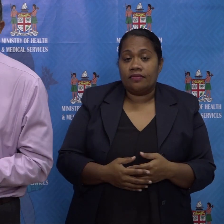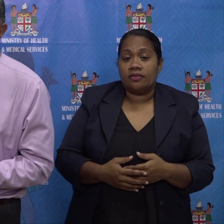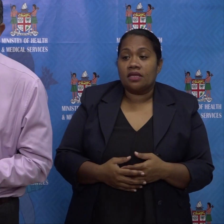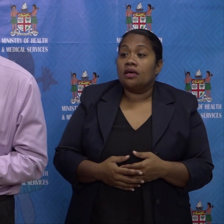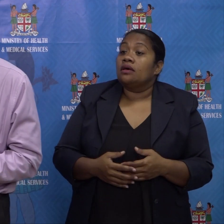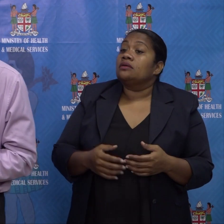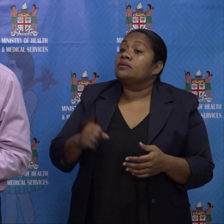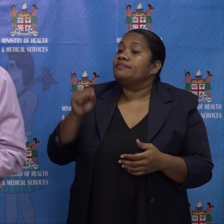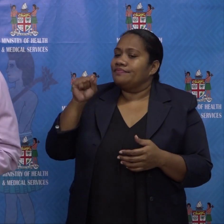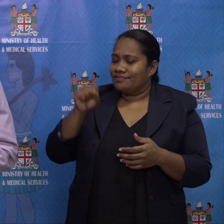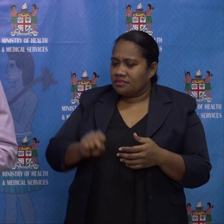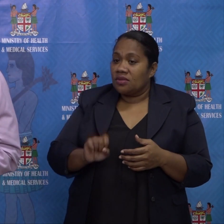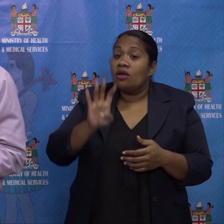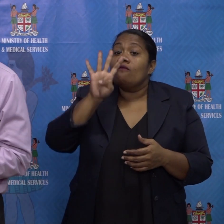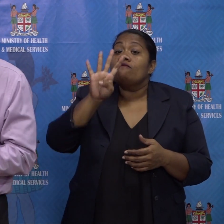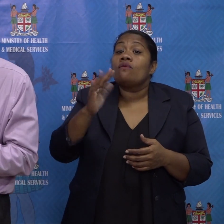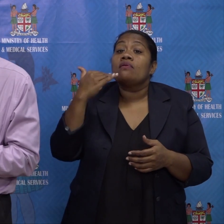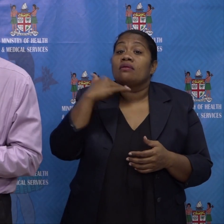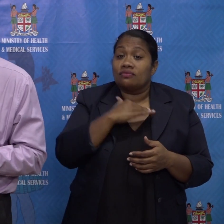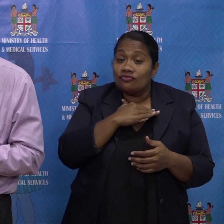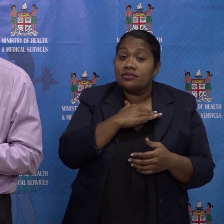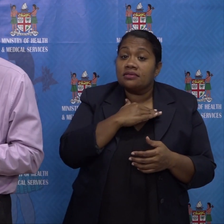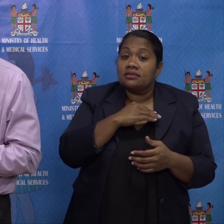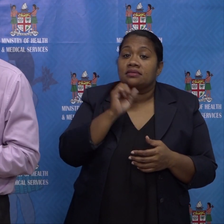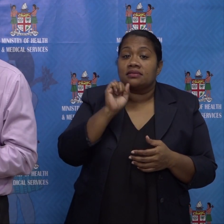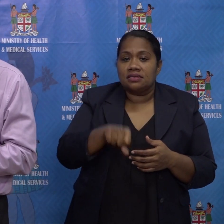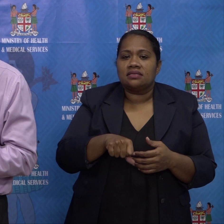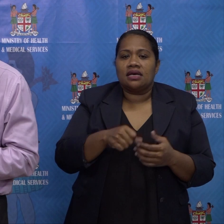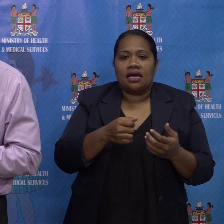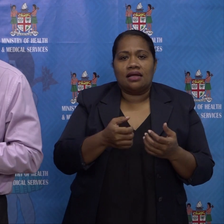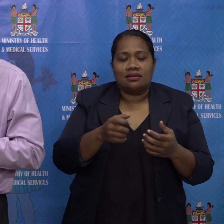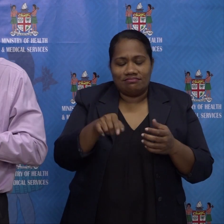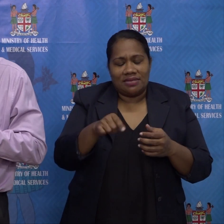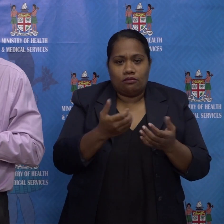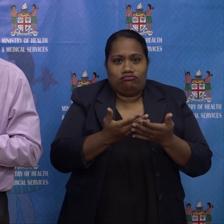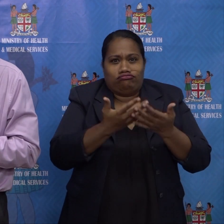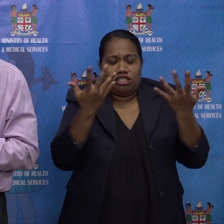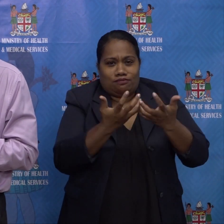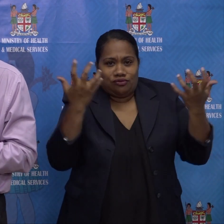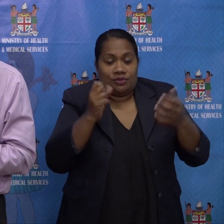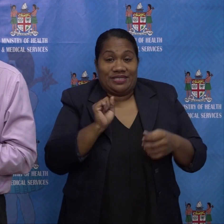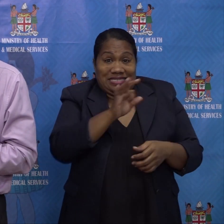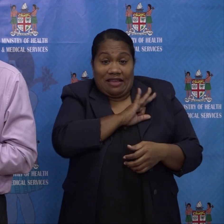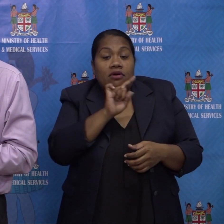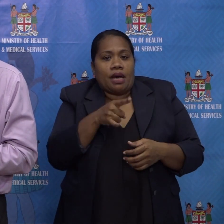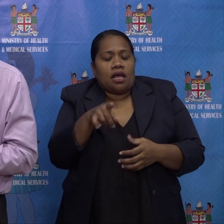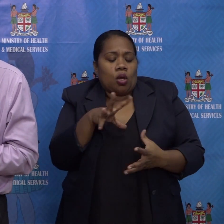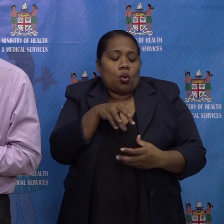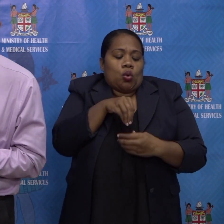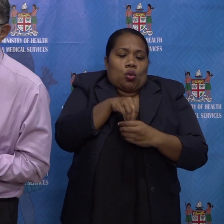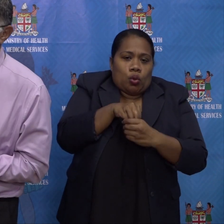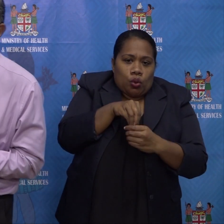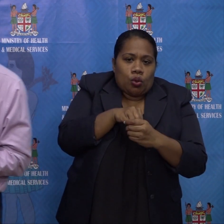So yes, the 400 is a huge split of staff, but it also includes the staff that will manage each and every